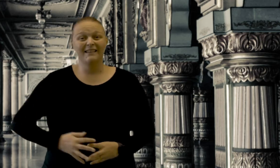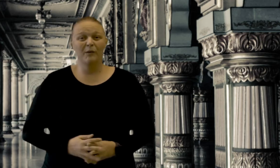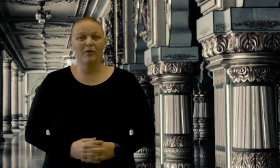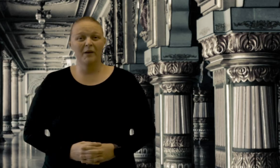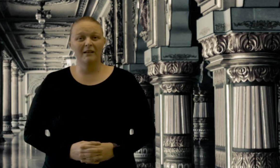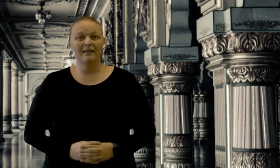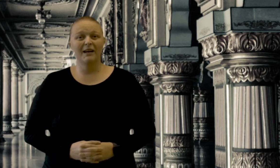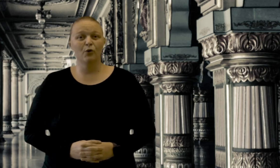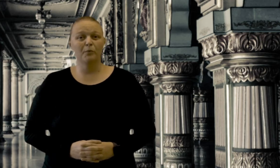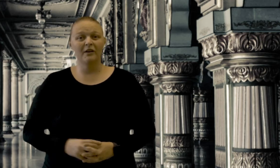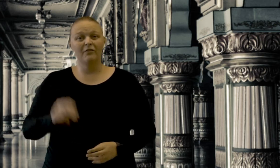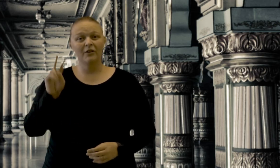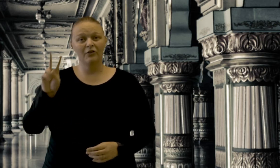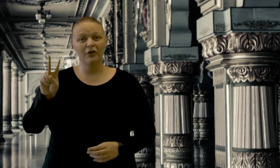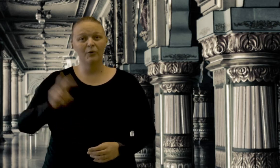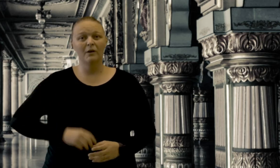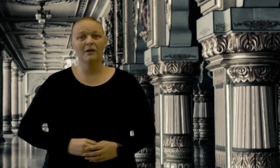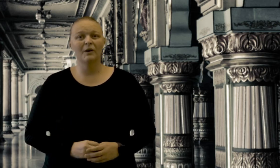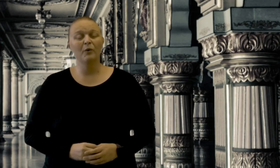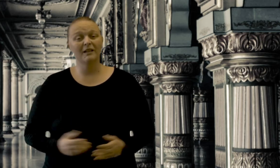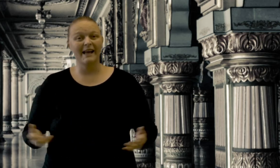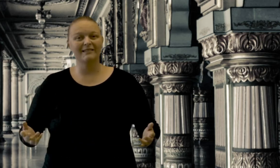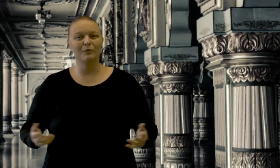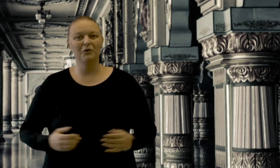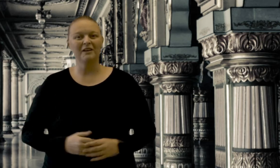keep the beat in groups of two with classical music.